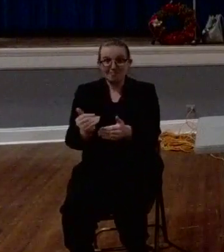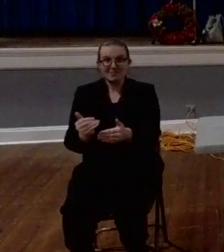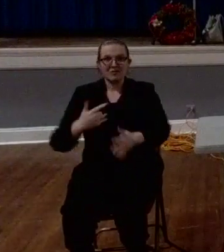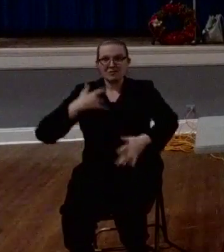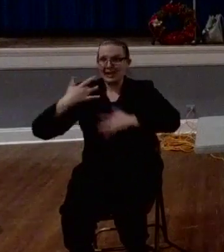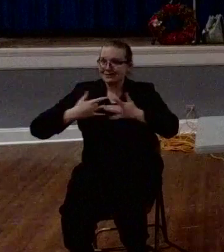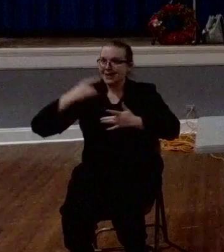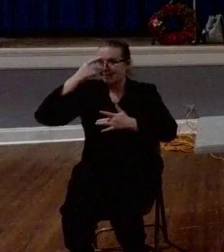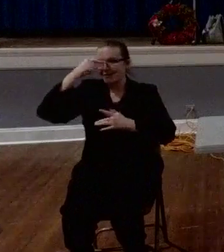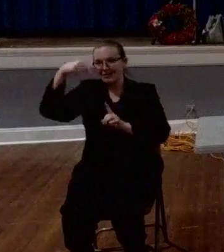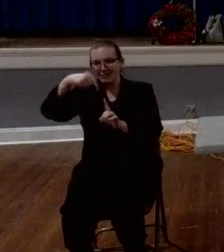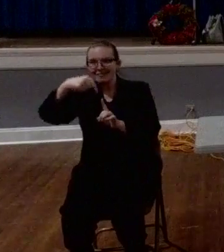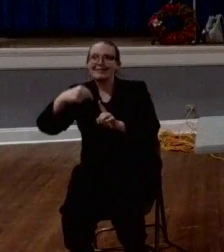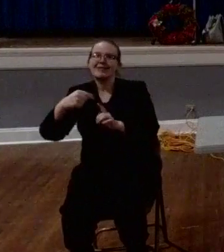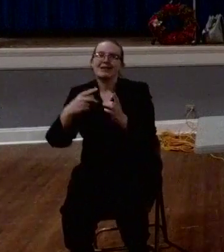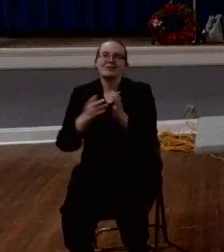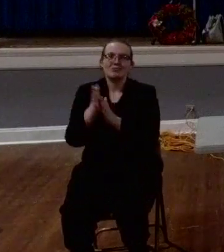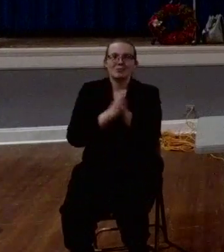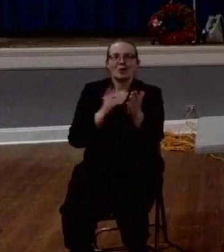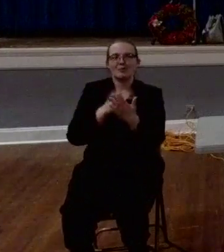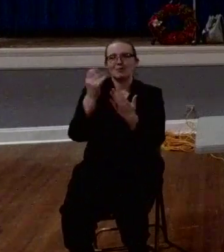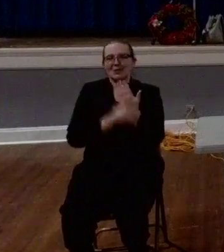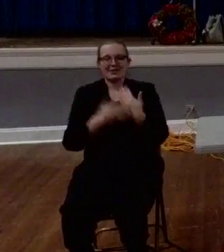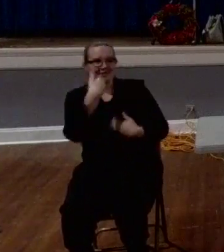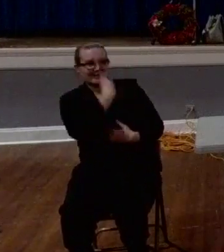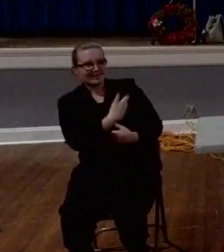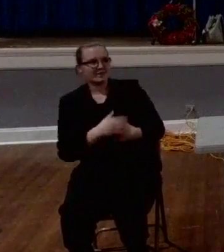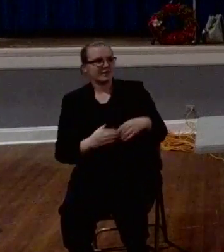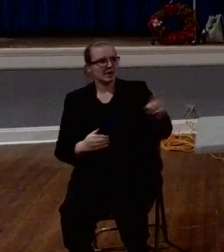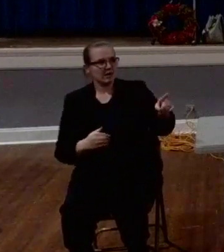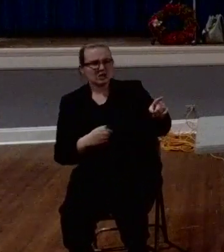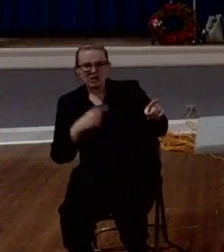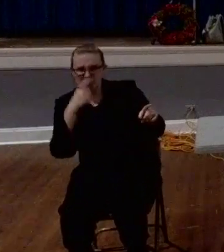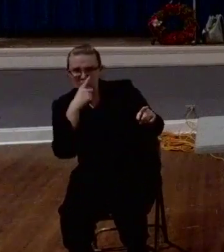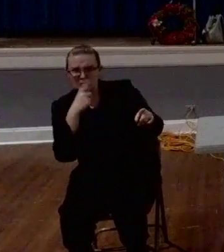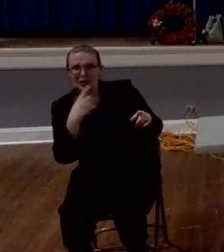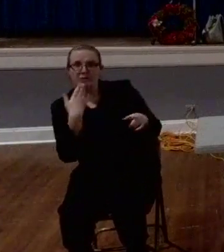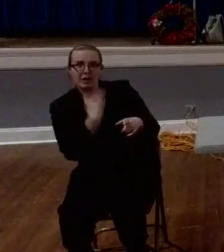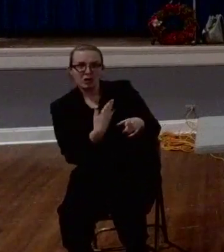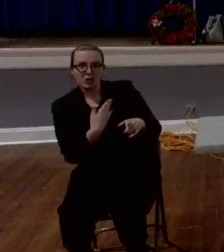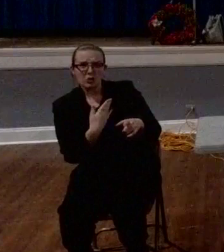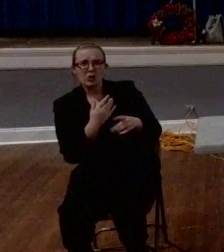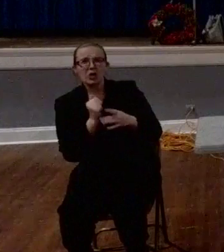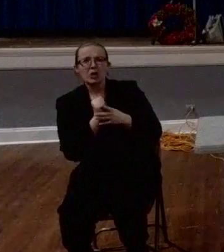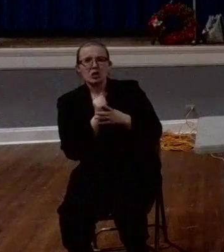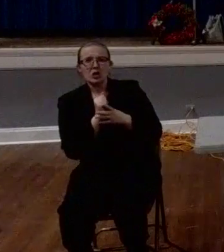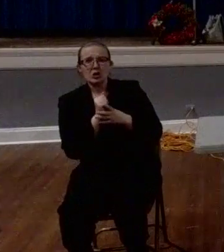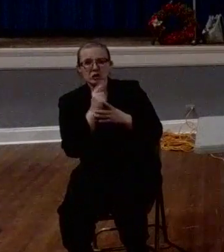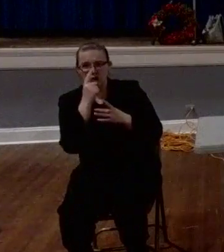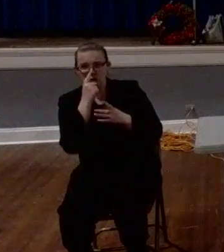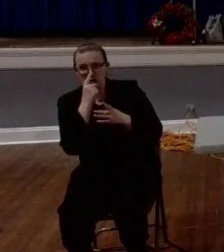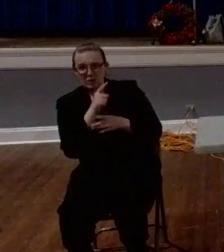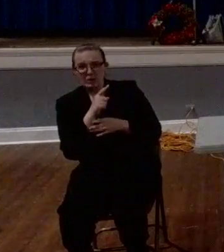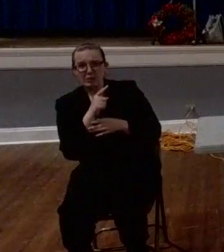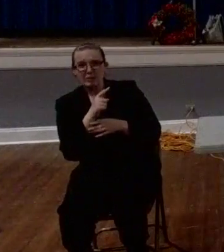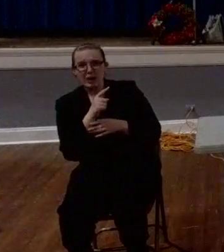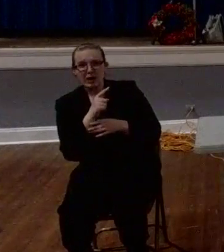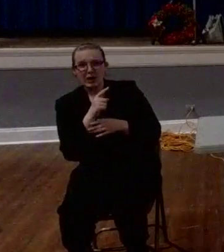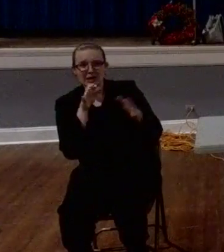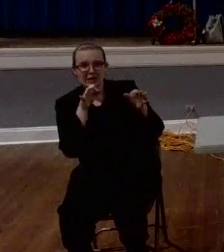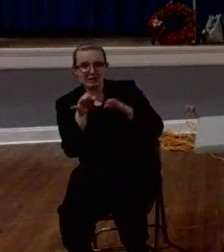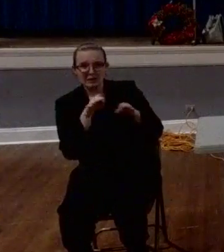this exciting park project. So thank you, yes ma'am. Homer, thank you. Could you just take us through the